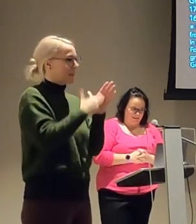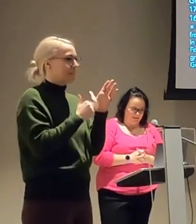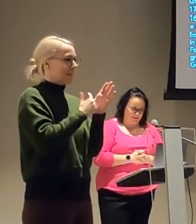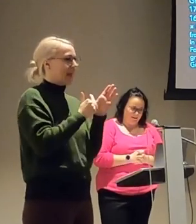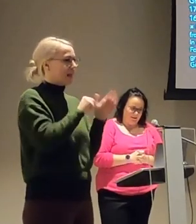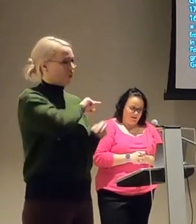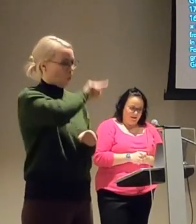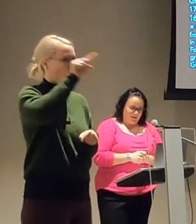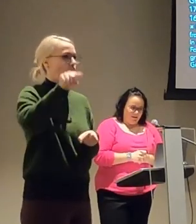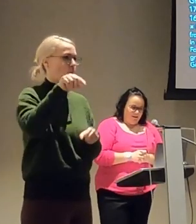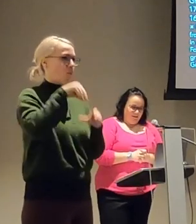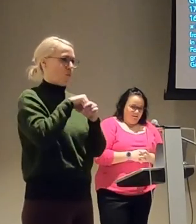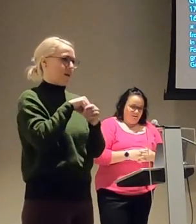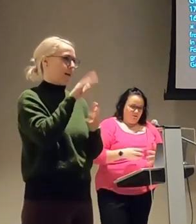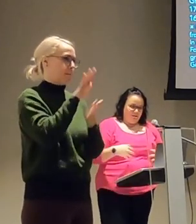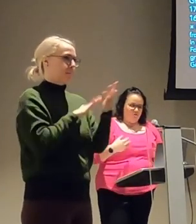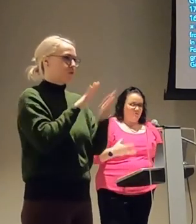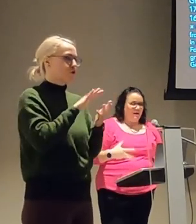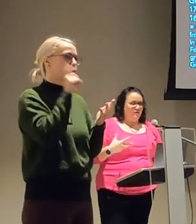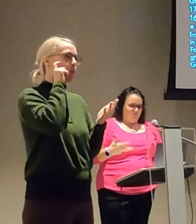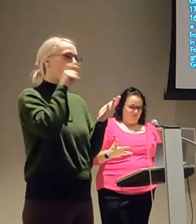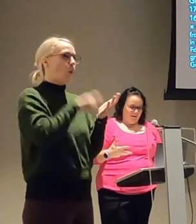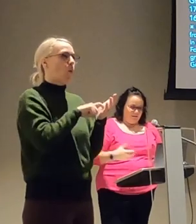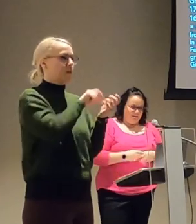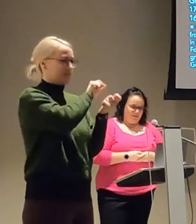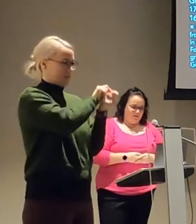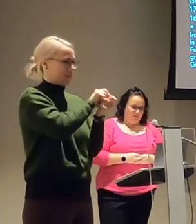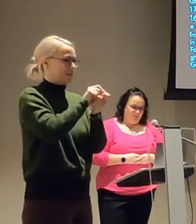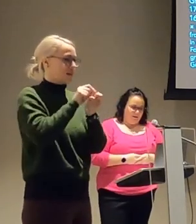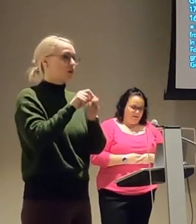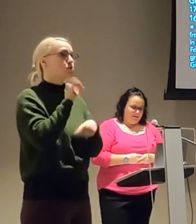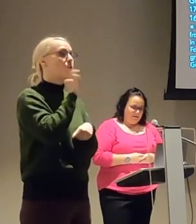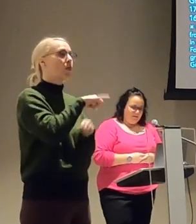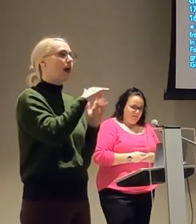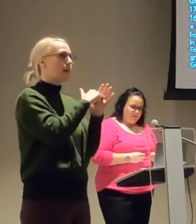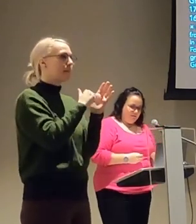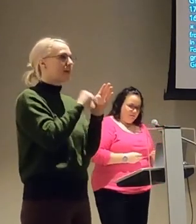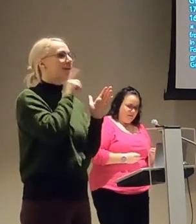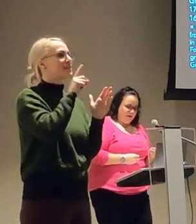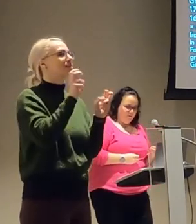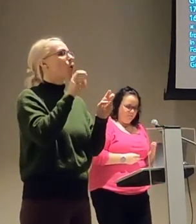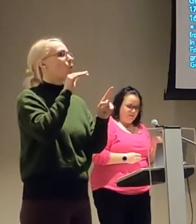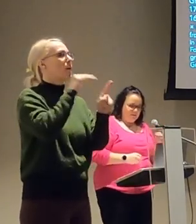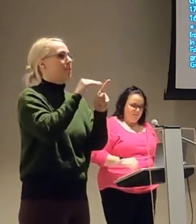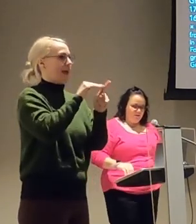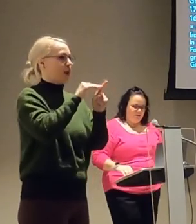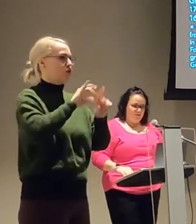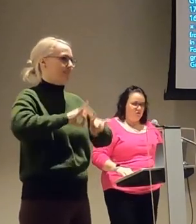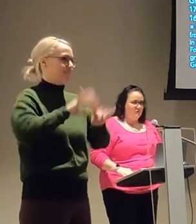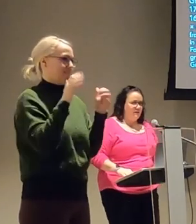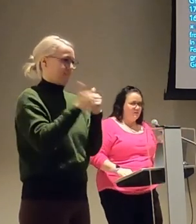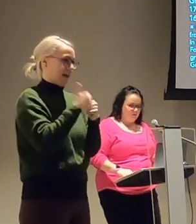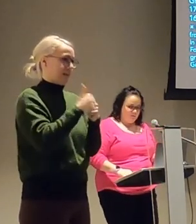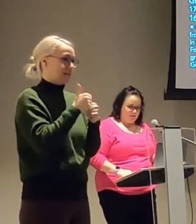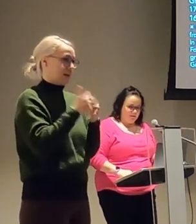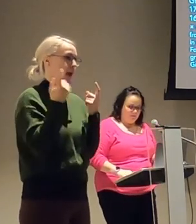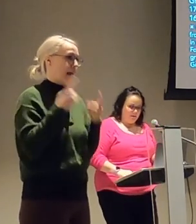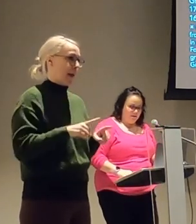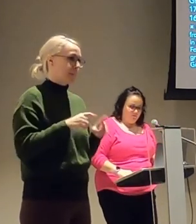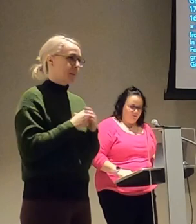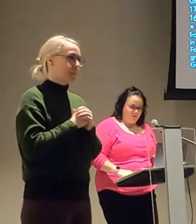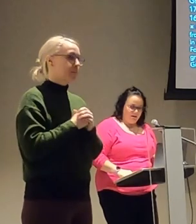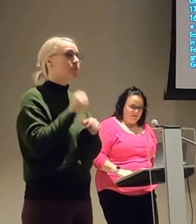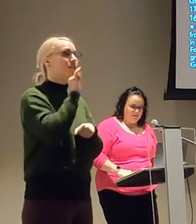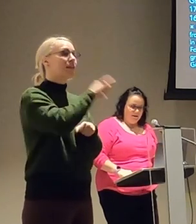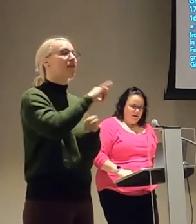fine details. So it's a reminder of the violence that just took place. Now, this story has been depicted